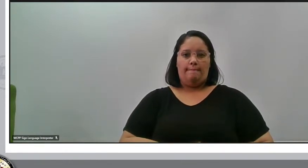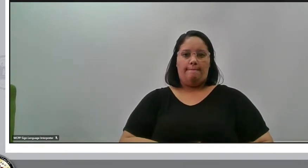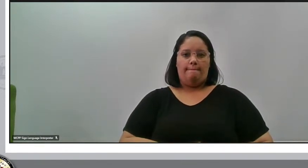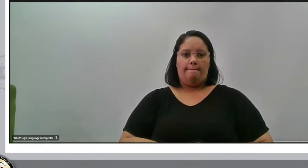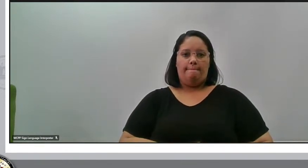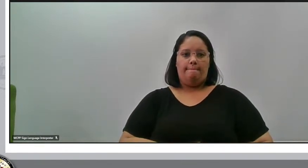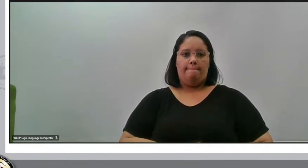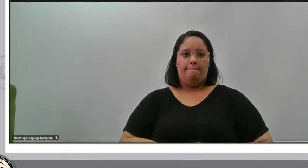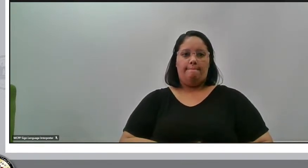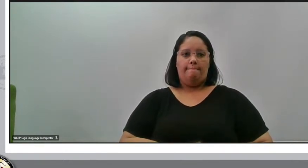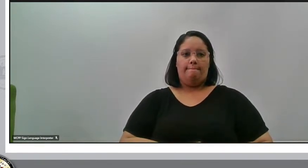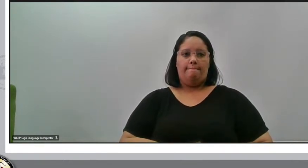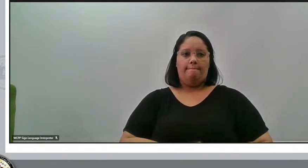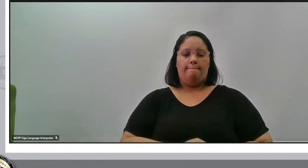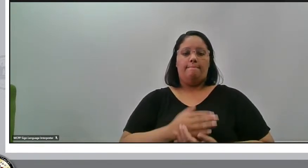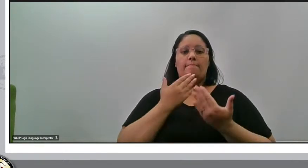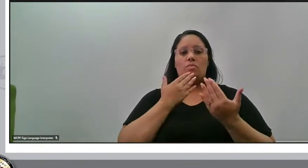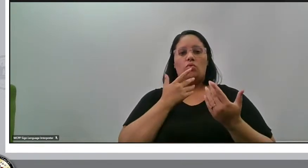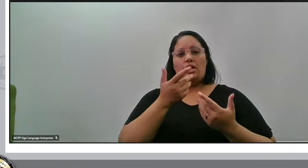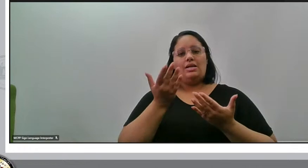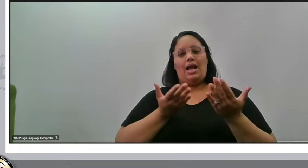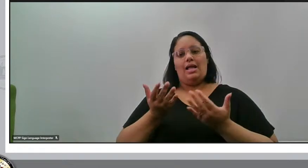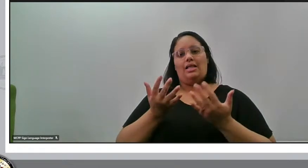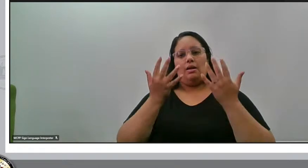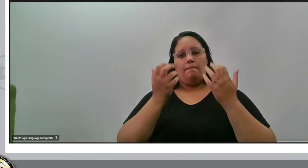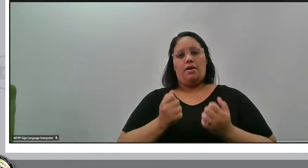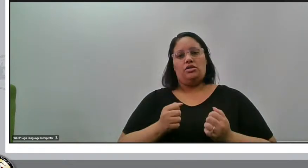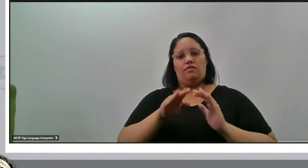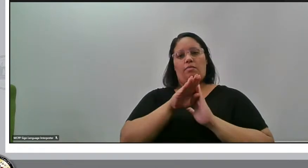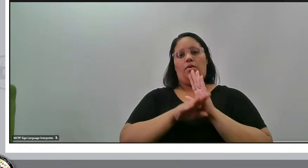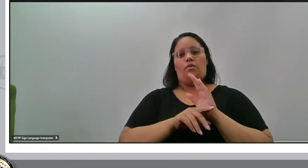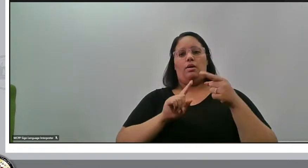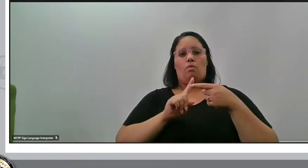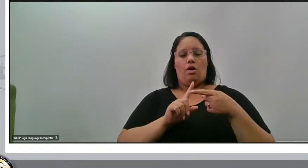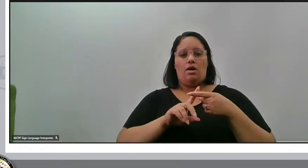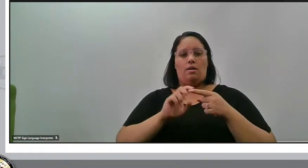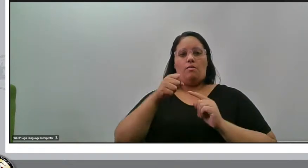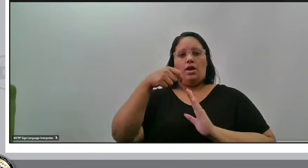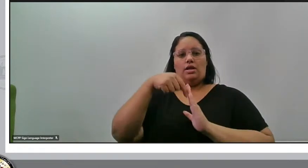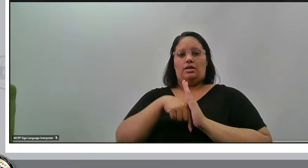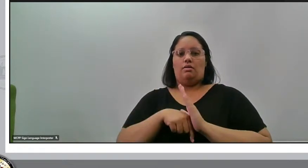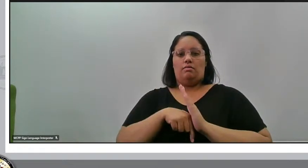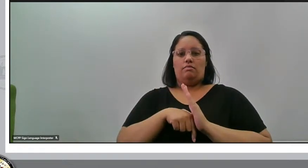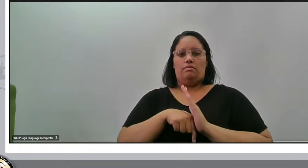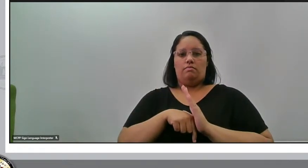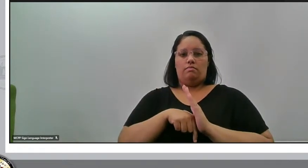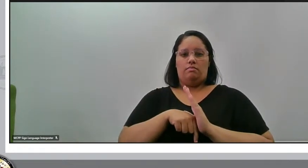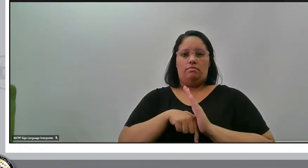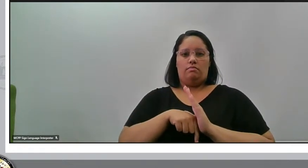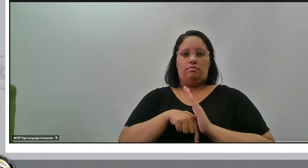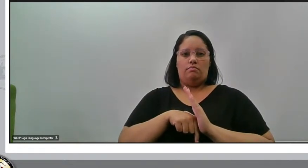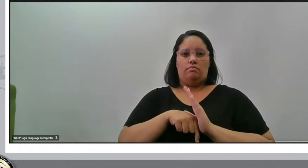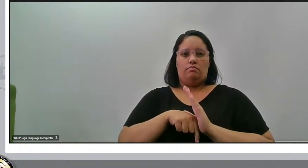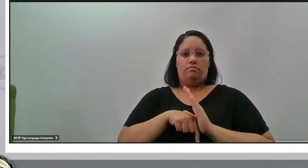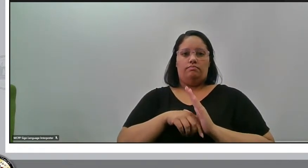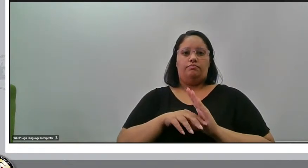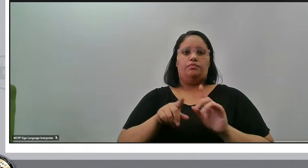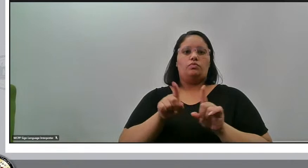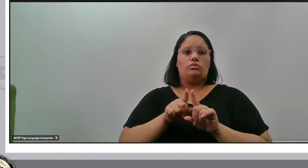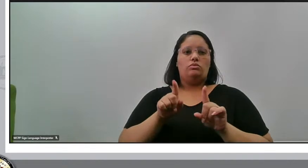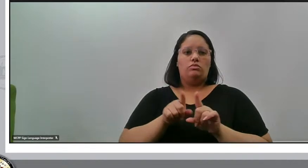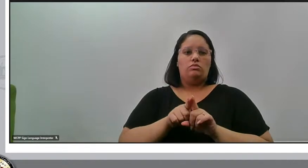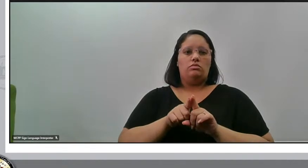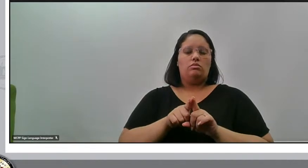Thank you. So that's the catering budget for program one, the breakdown for exactly what that will be spent on. Is that